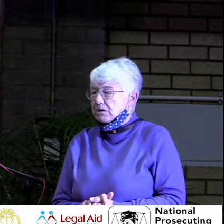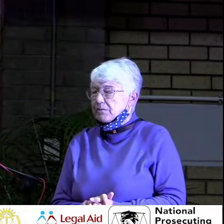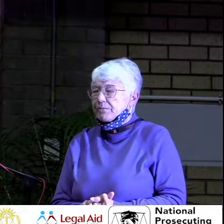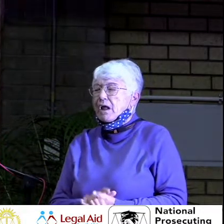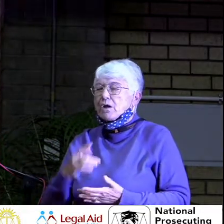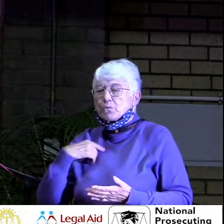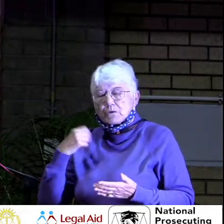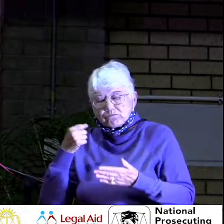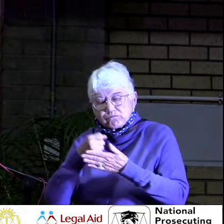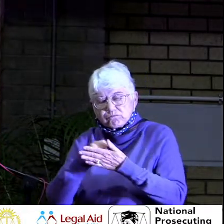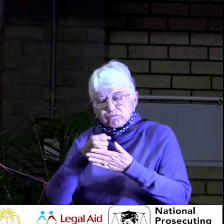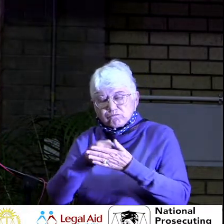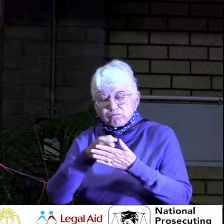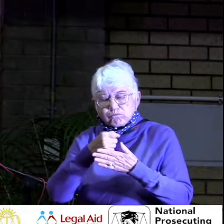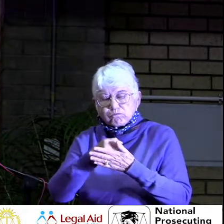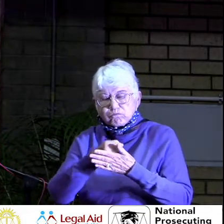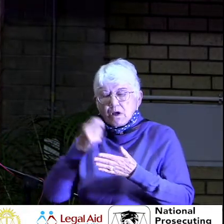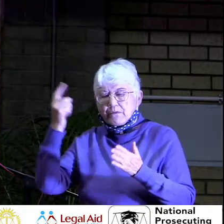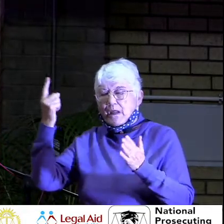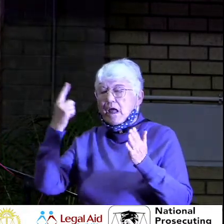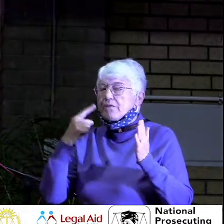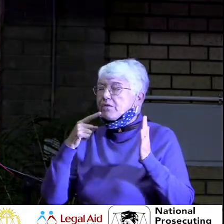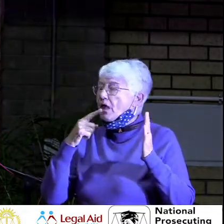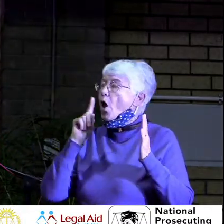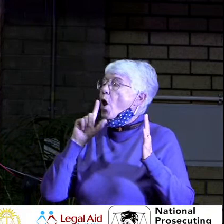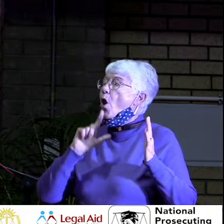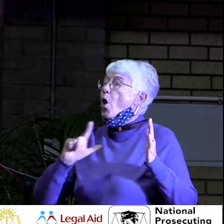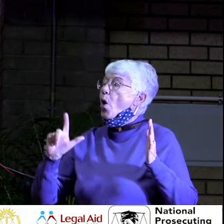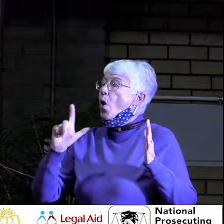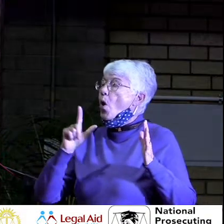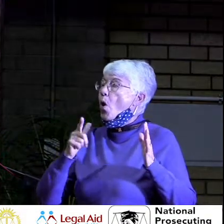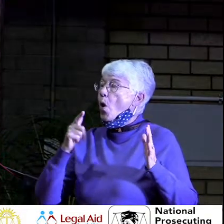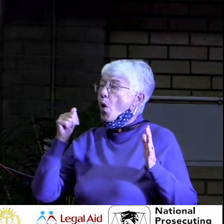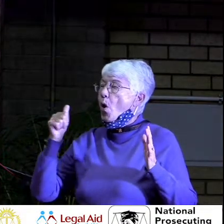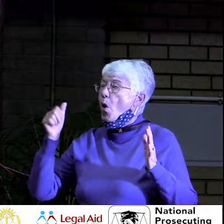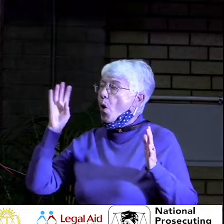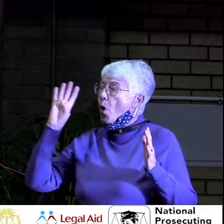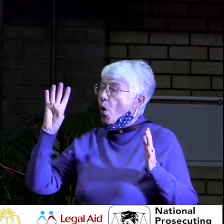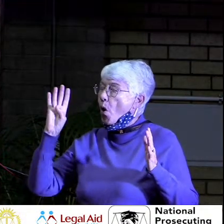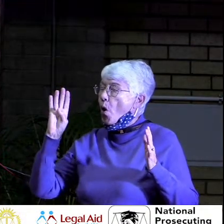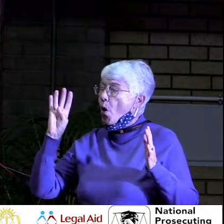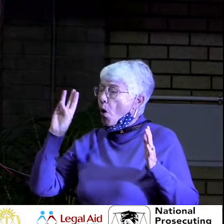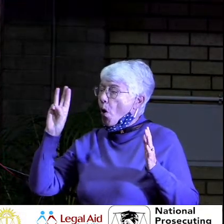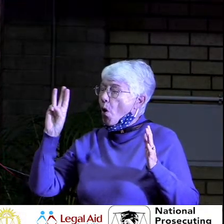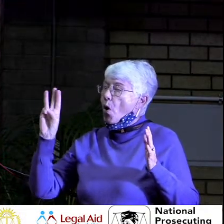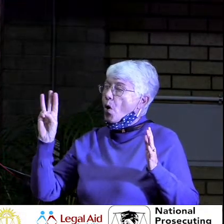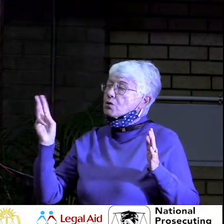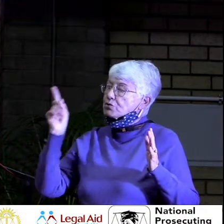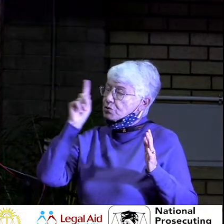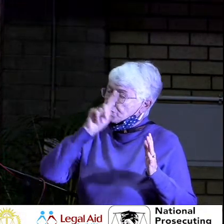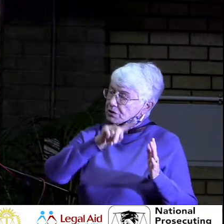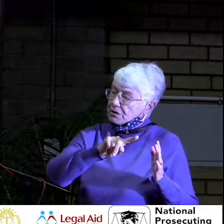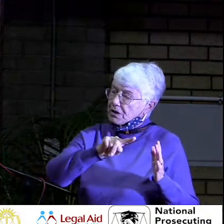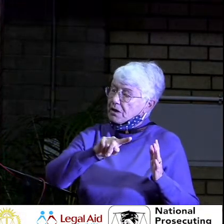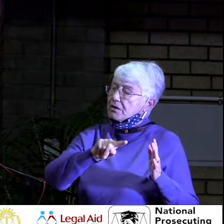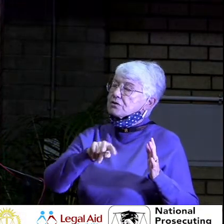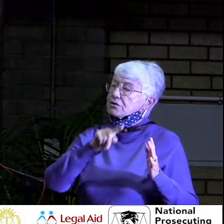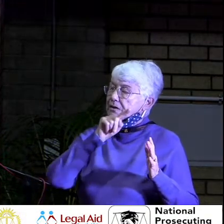legislation that focuses on child safety to bring the best out in our